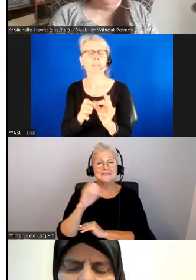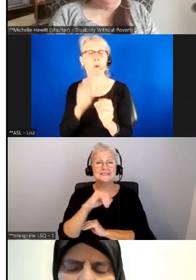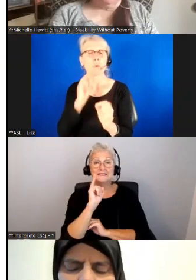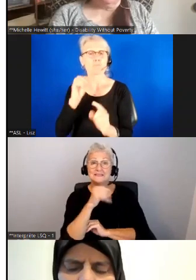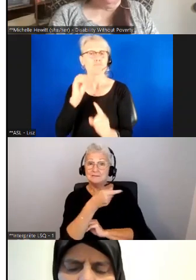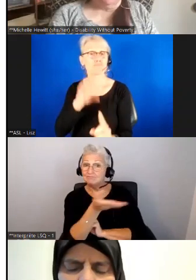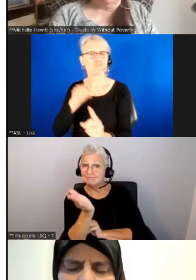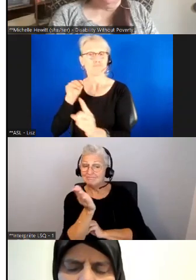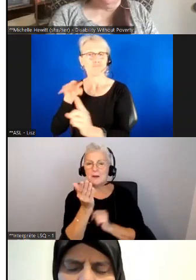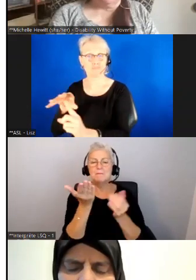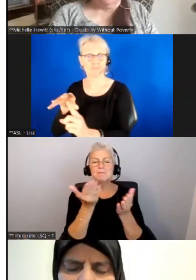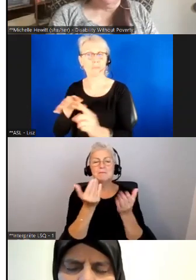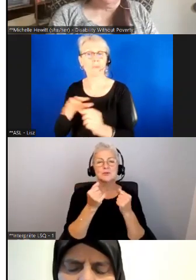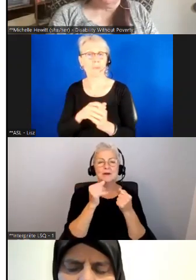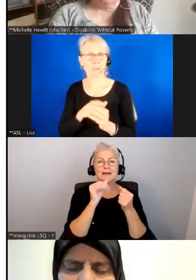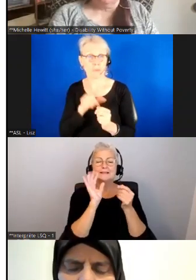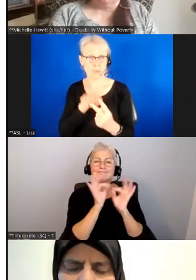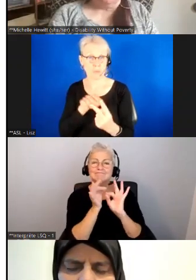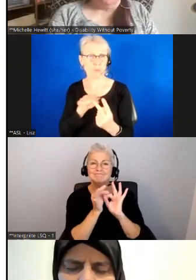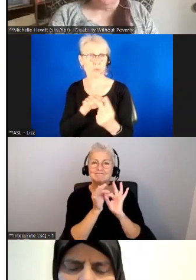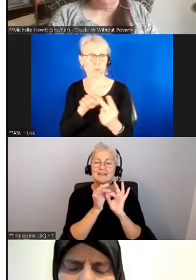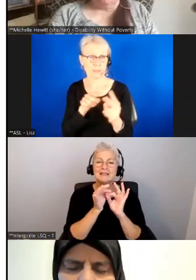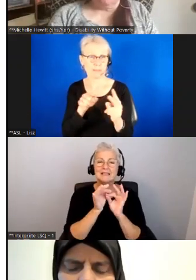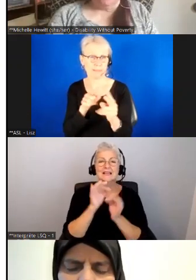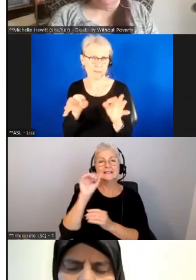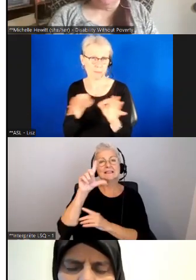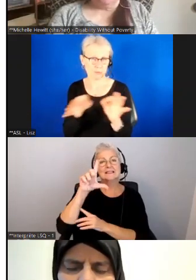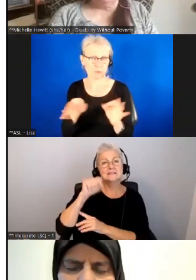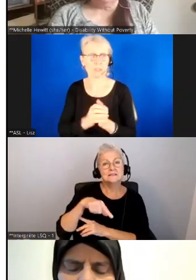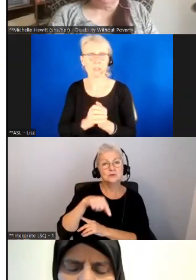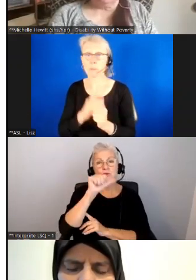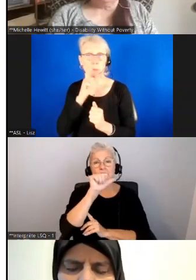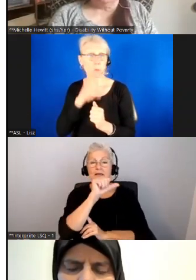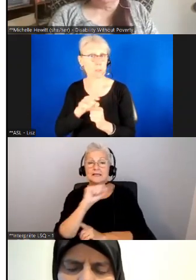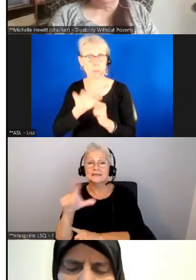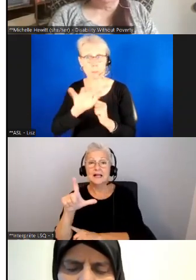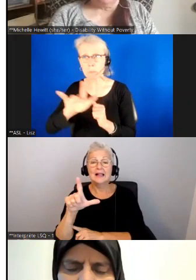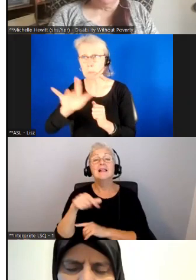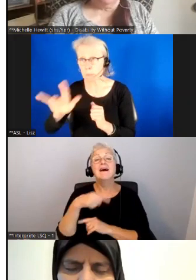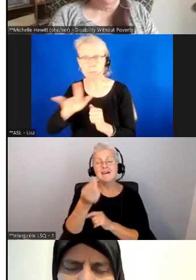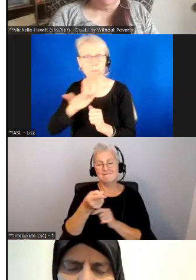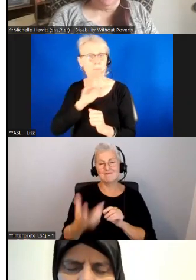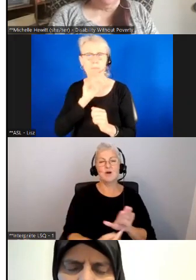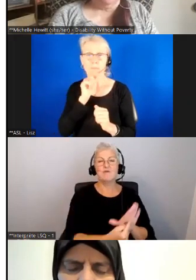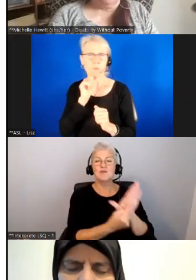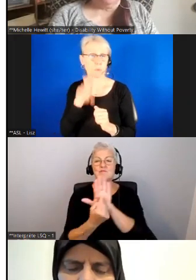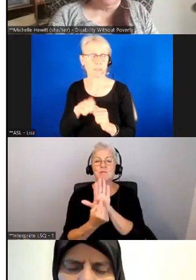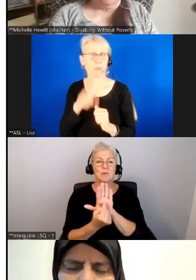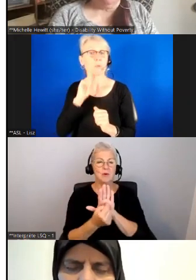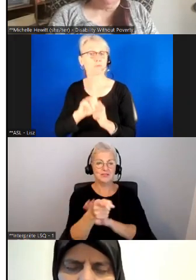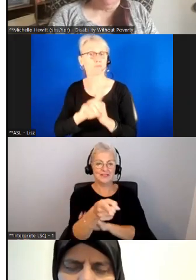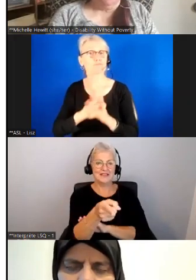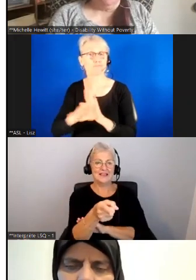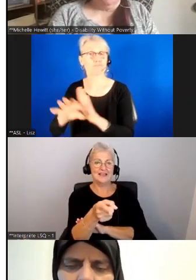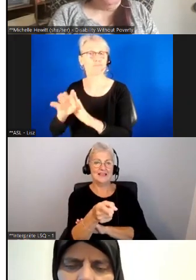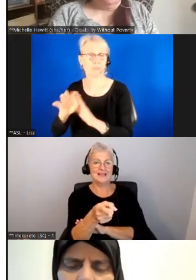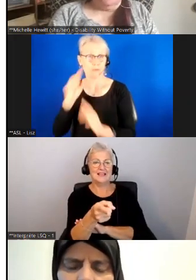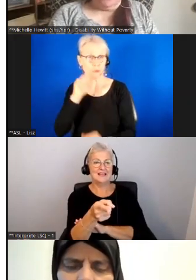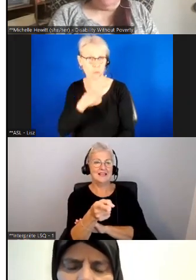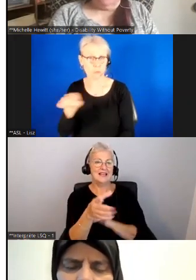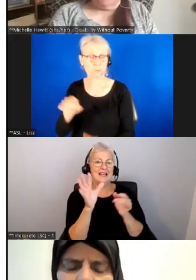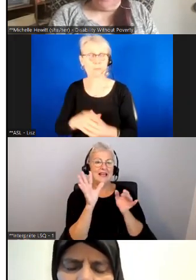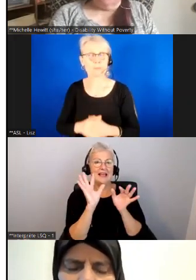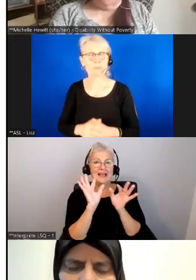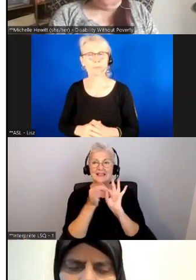those components throughout the presentation. No need to do anything. These will automatically remain on your screen.